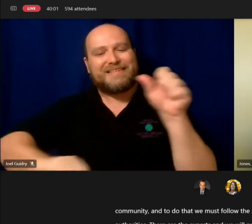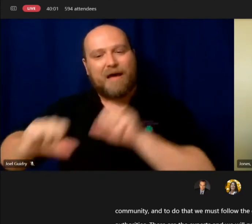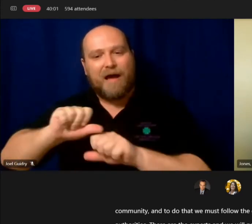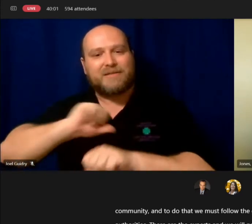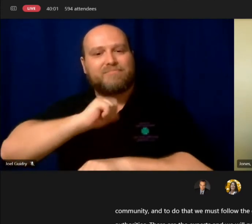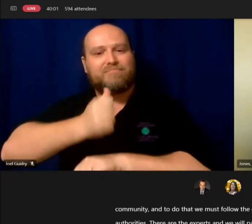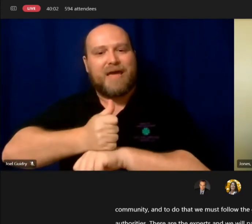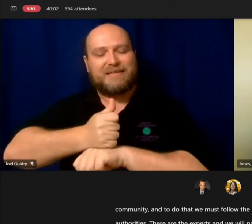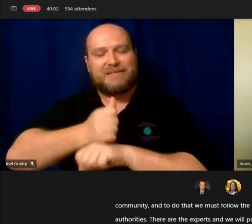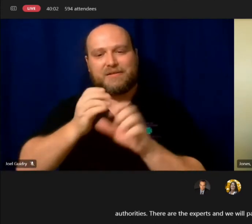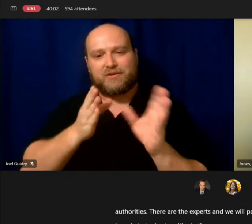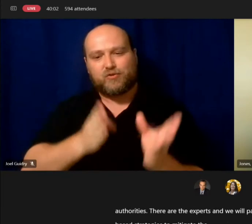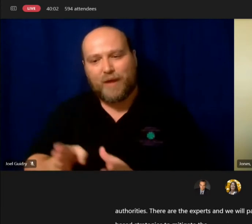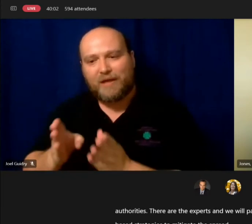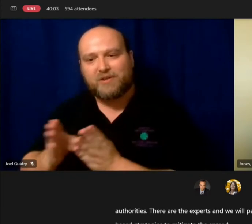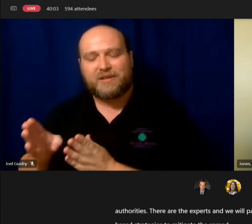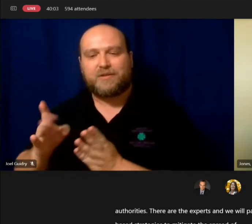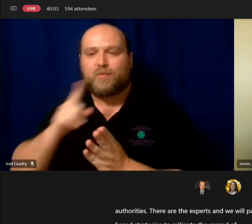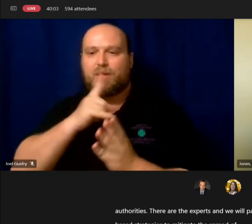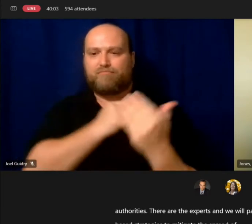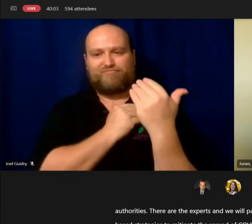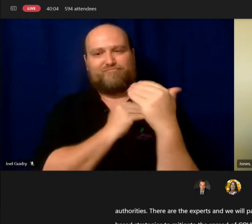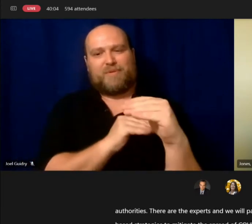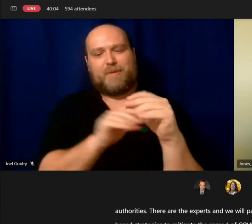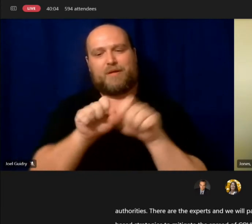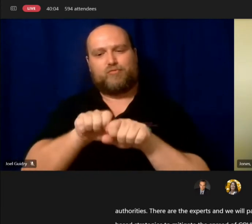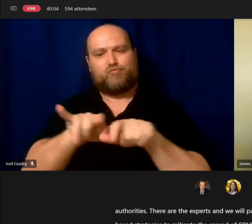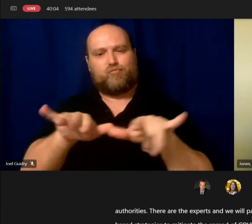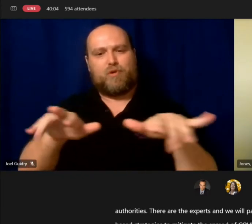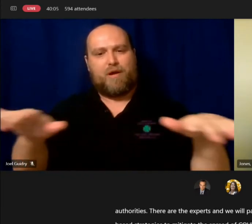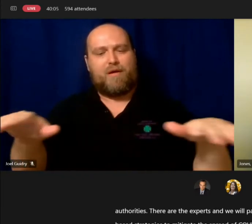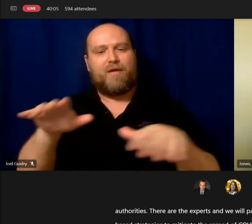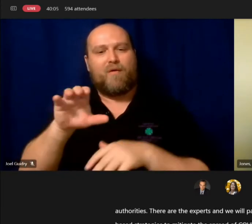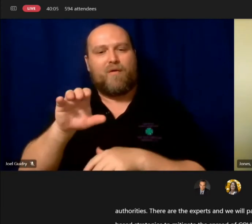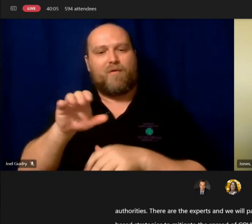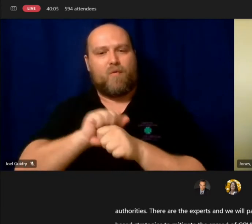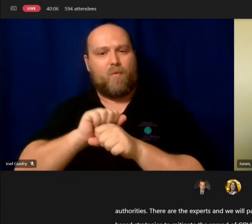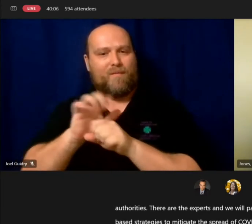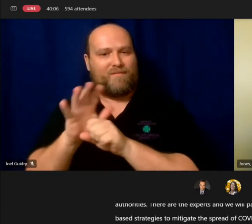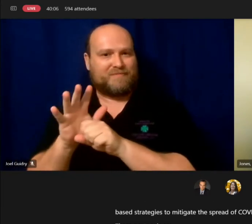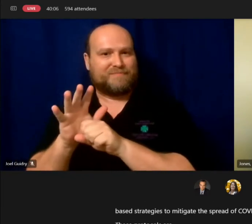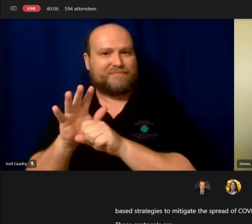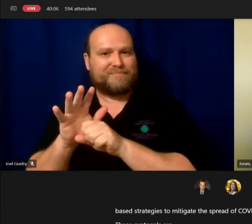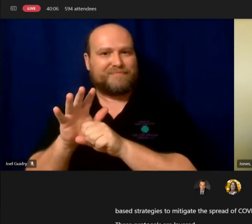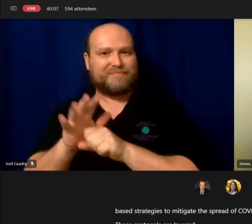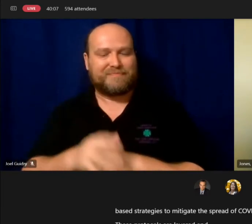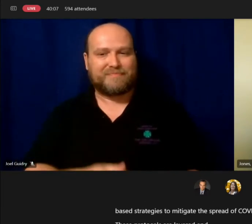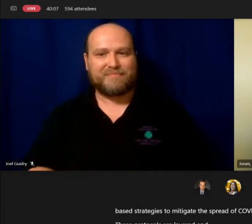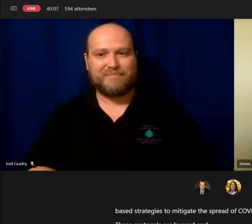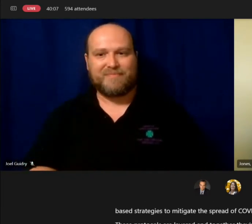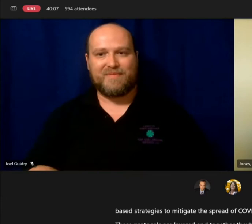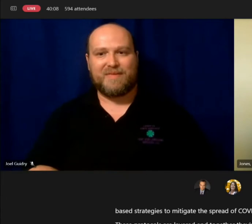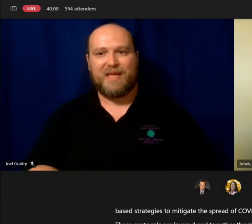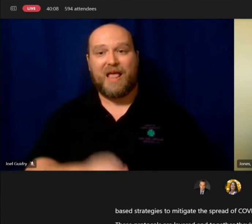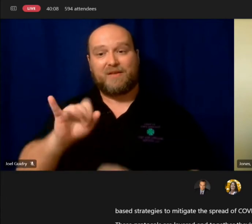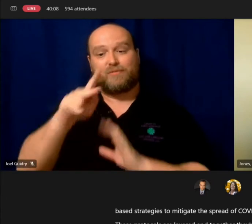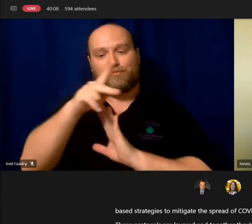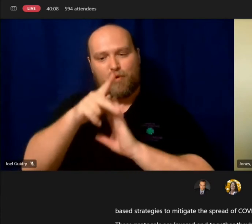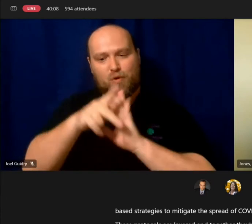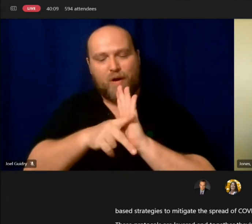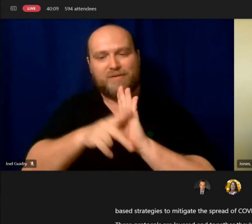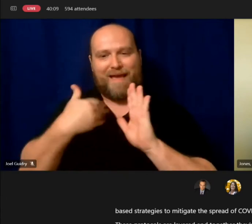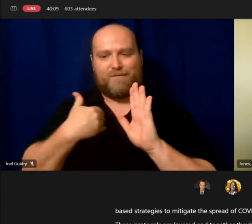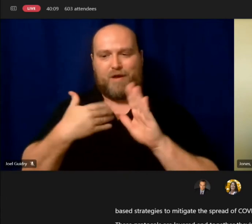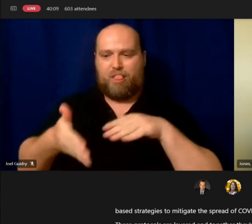of COVID-19. These protocols are layered, and together, they're going to help create safe and healthy